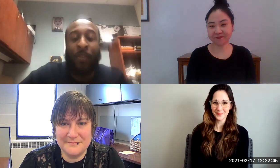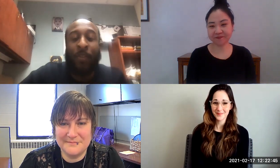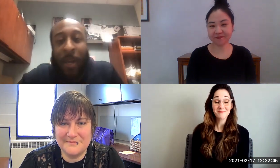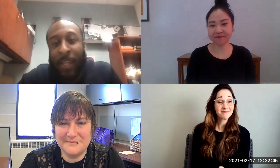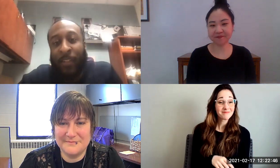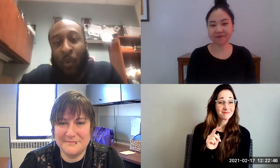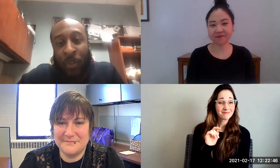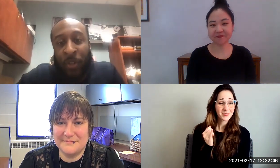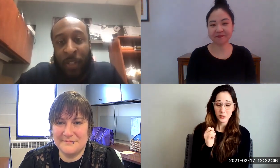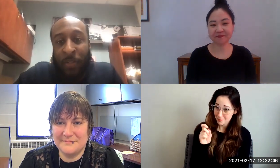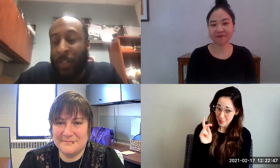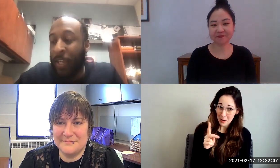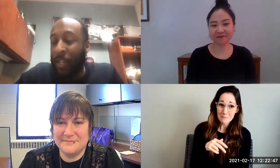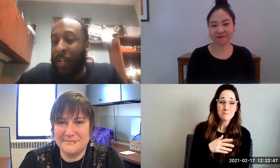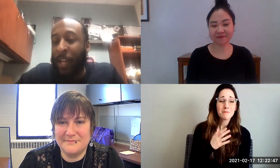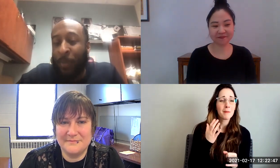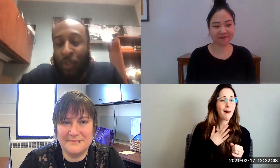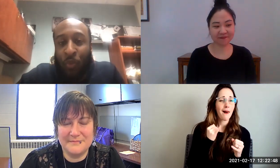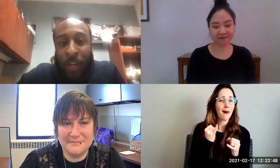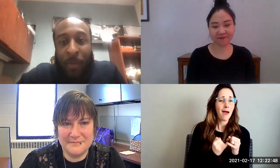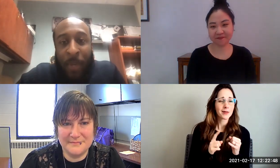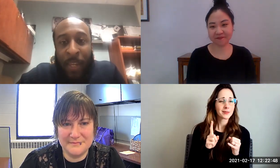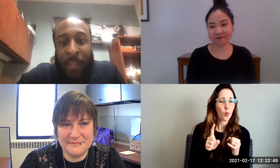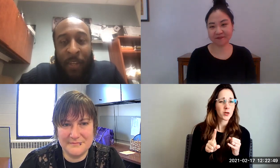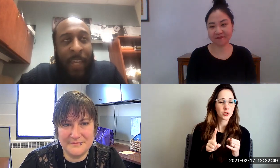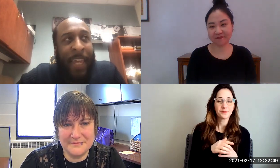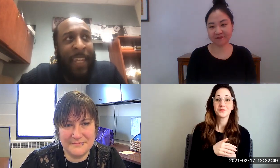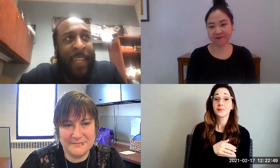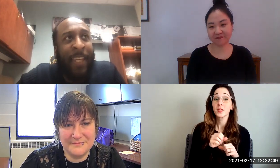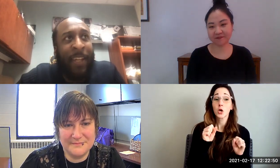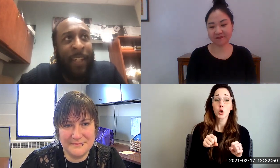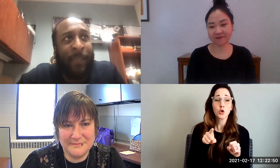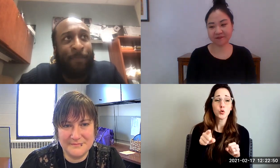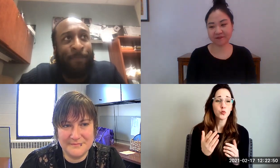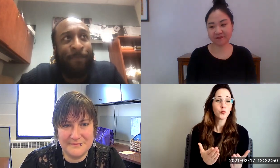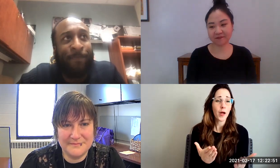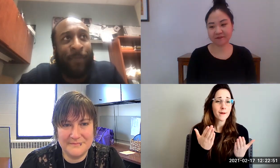All right, so my last question is, could you recommend any